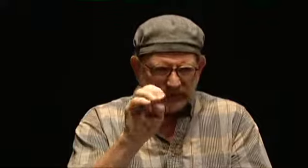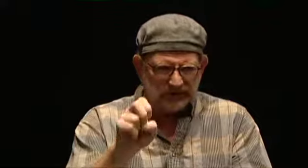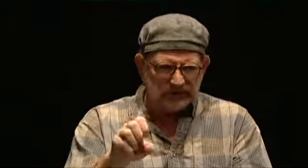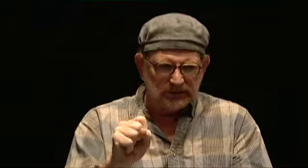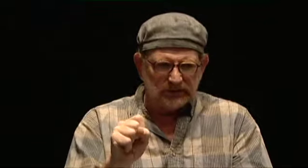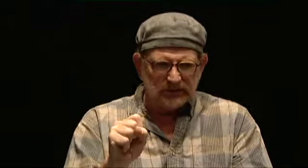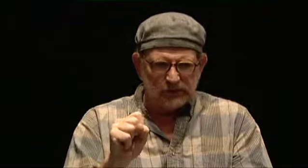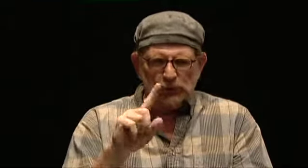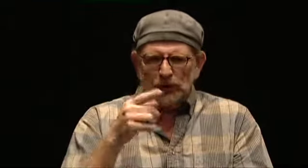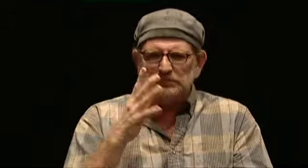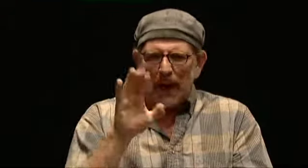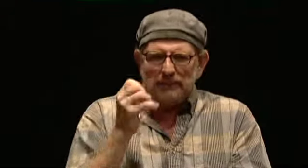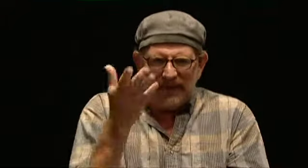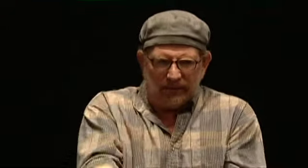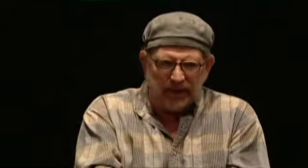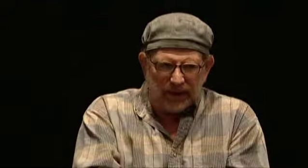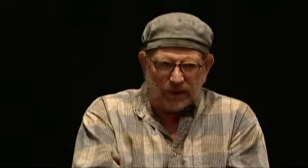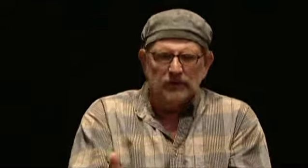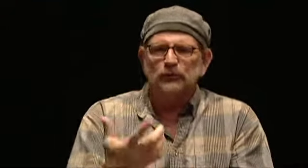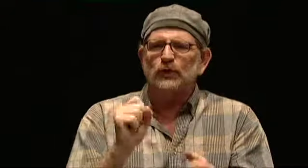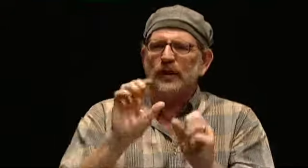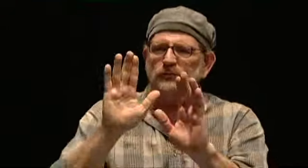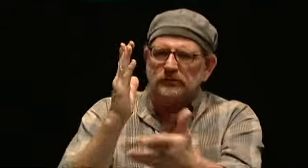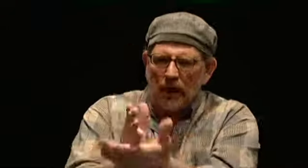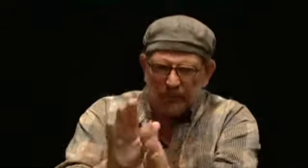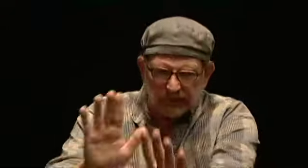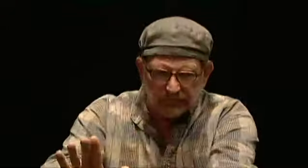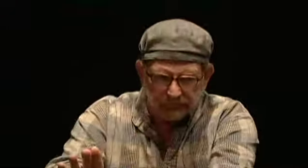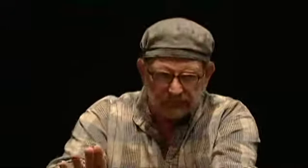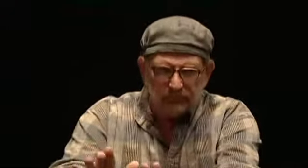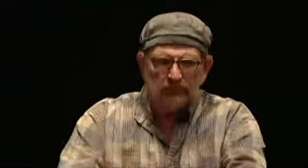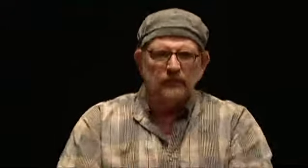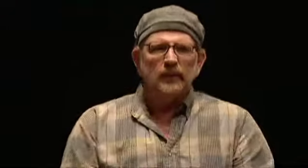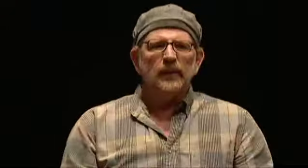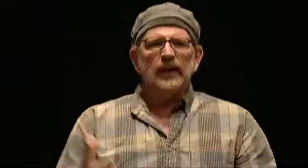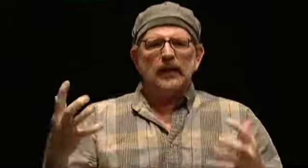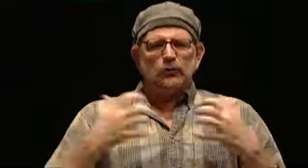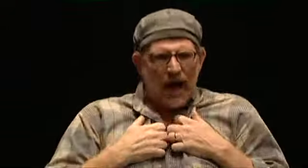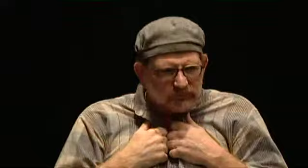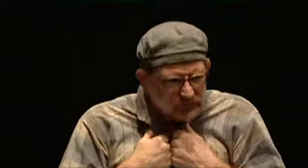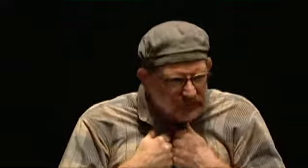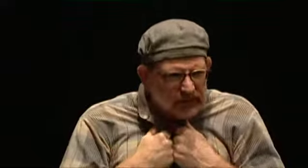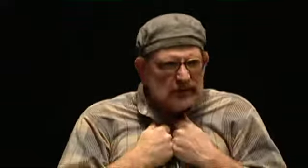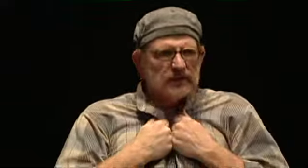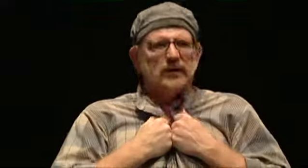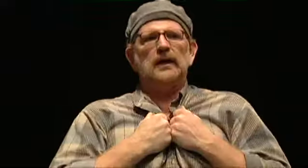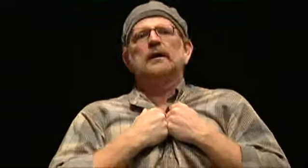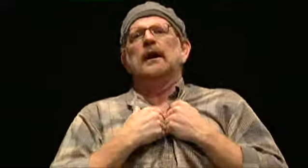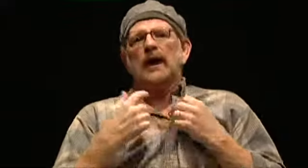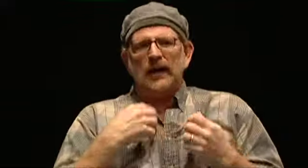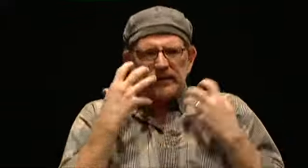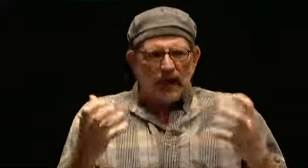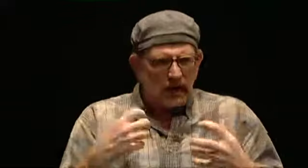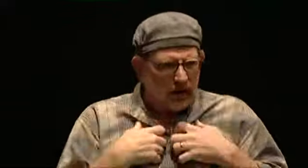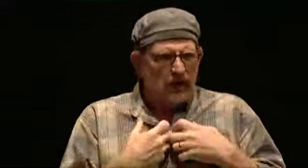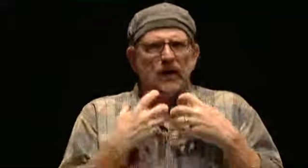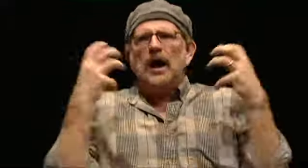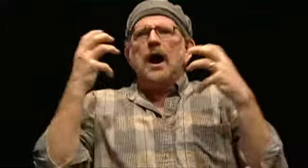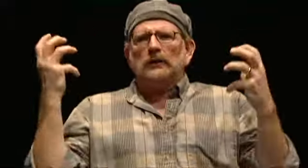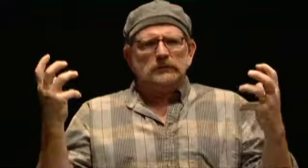spoke volumes just by being there, trying to stop him. You know, he grabs me, I